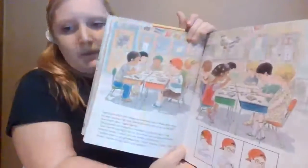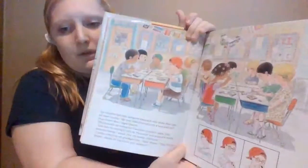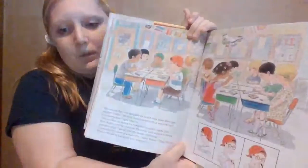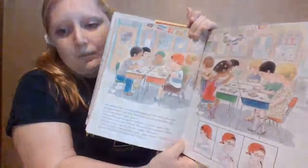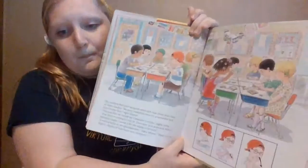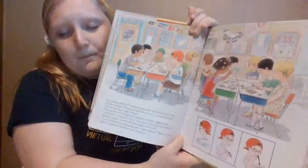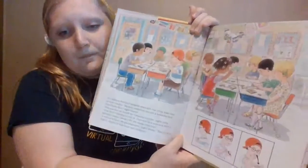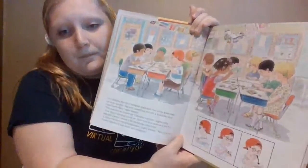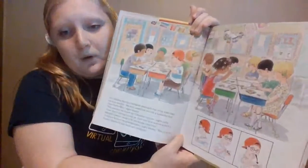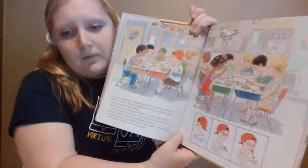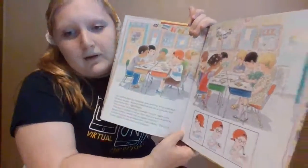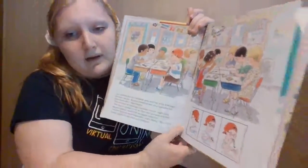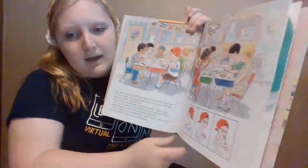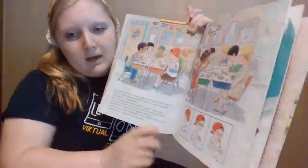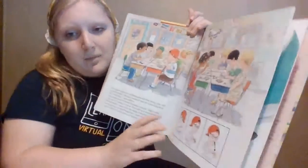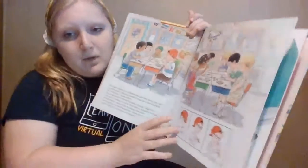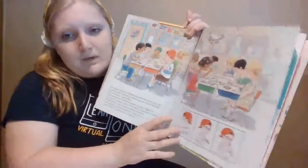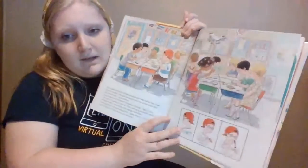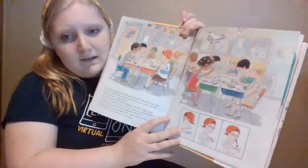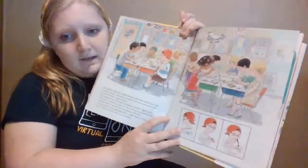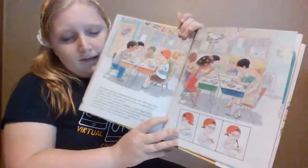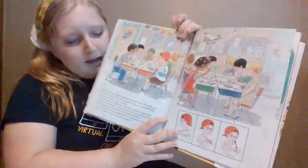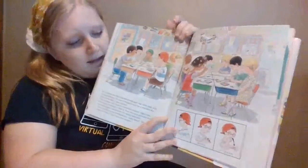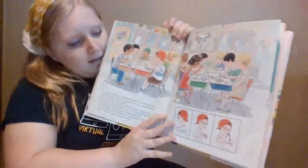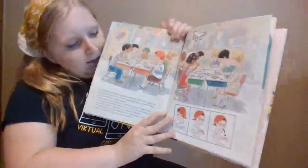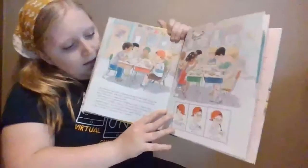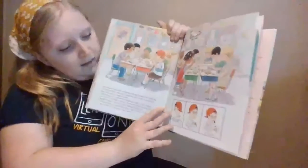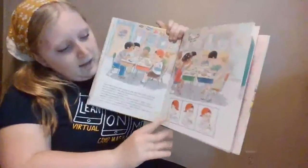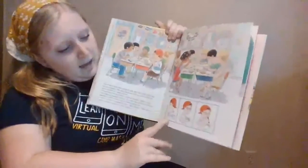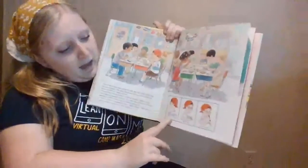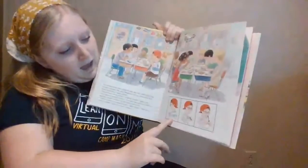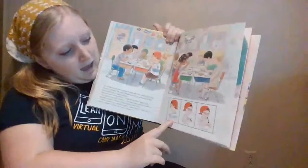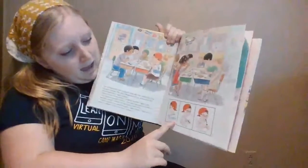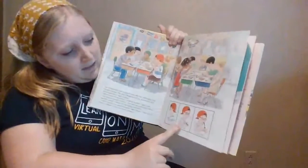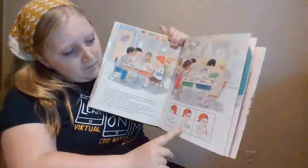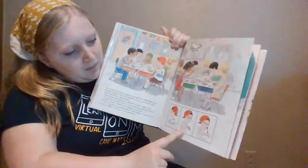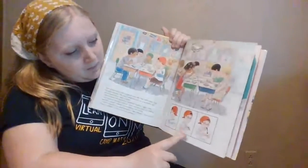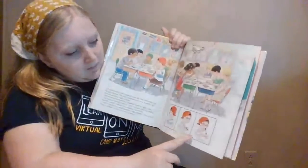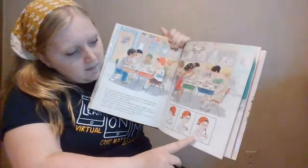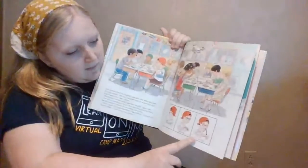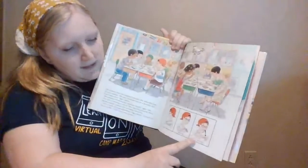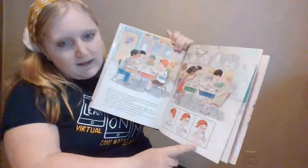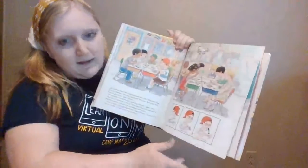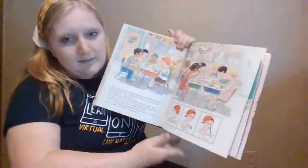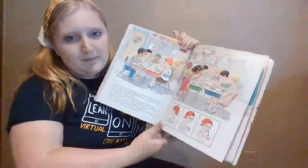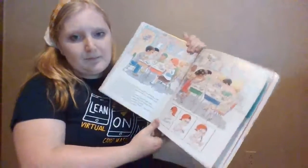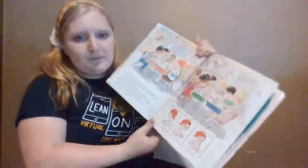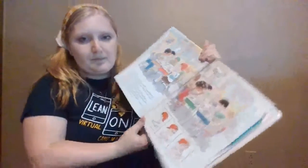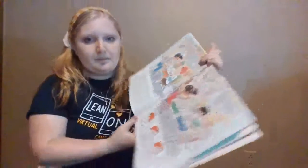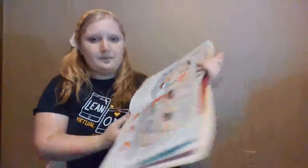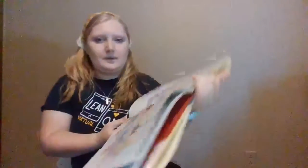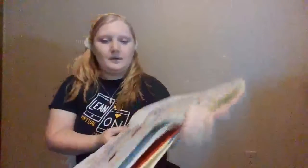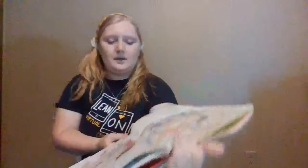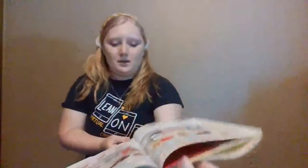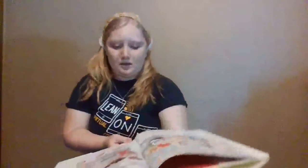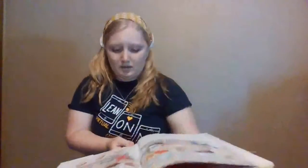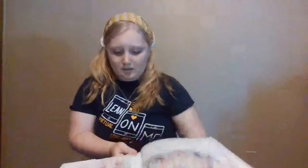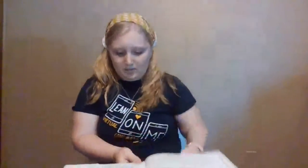So over here, Moses is signing. I wrote a letter. So